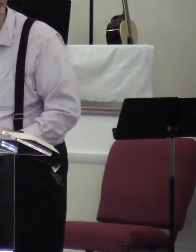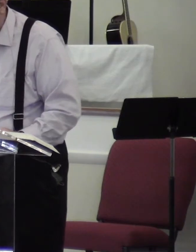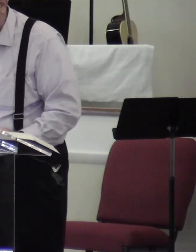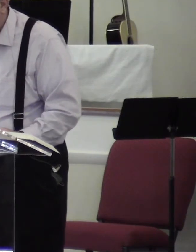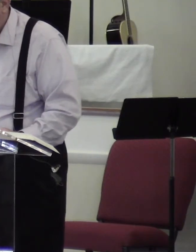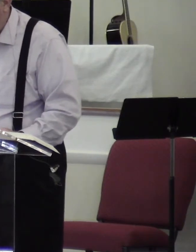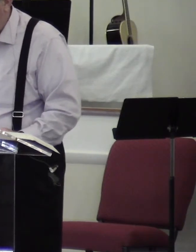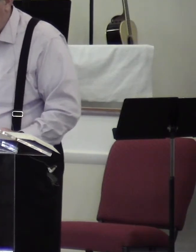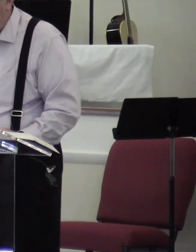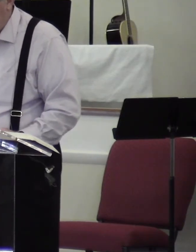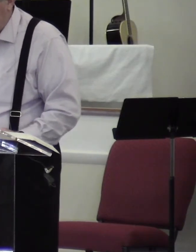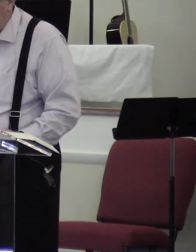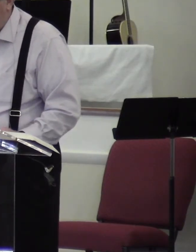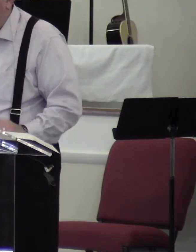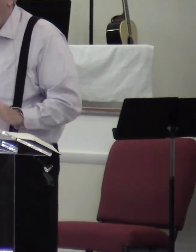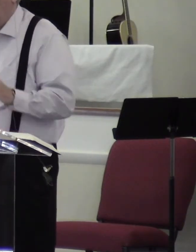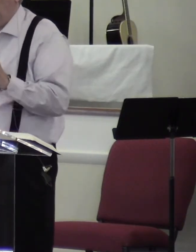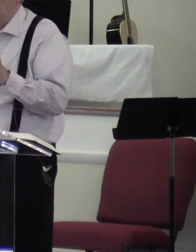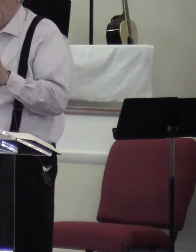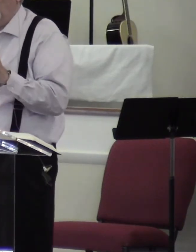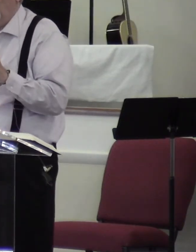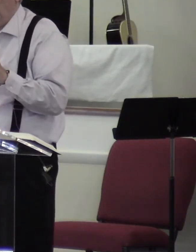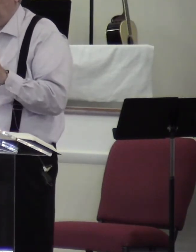well. So,